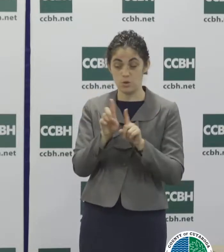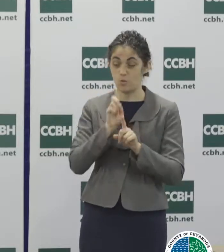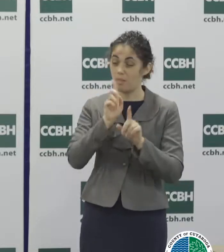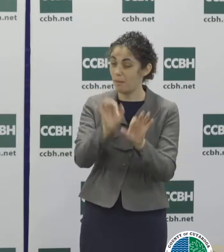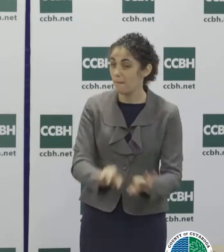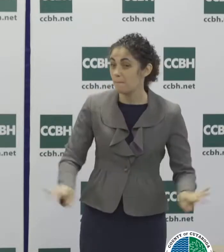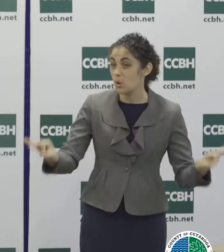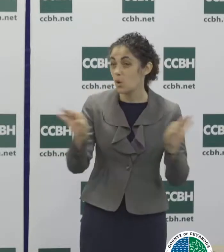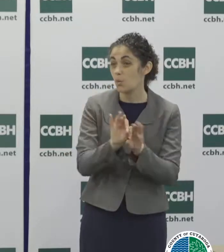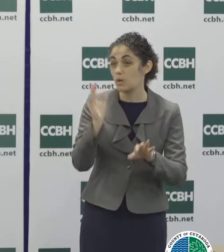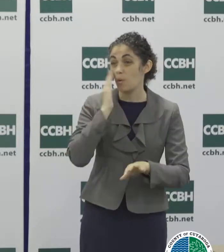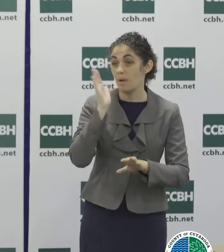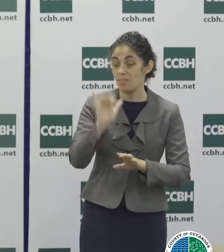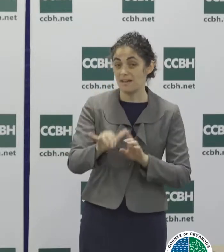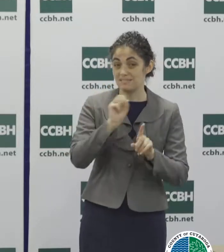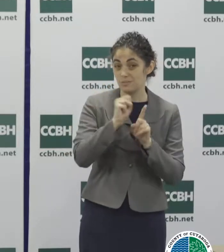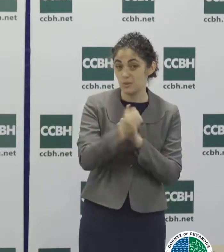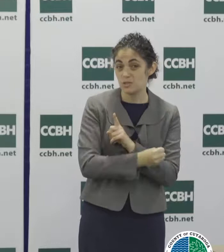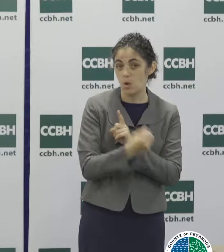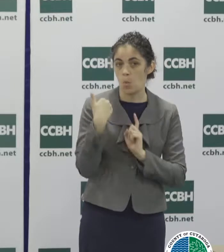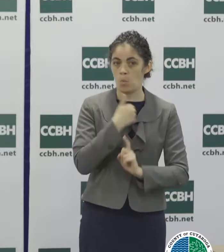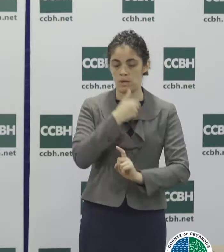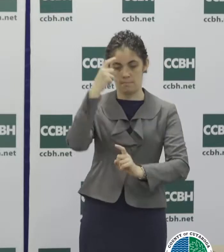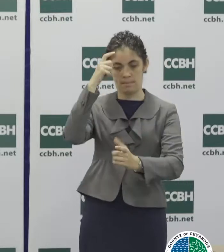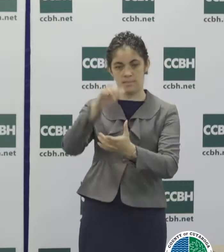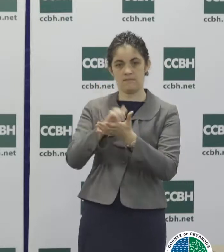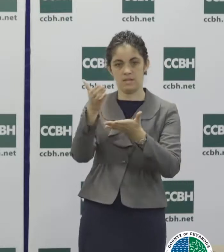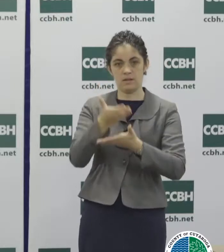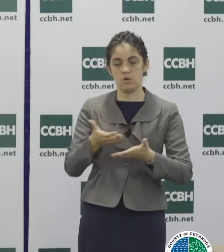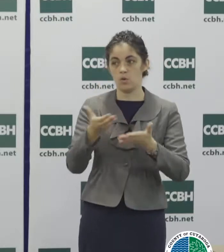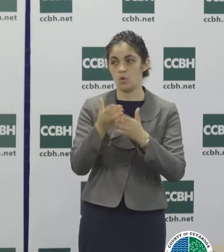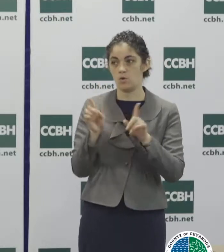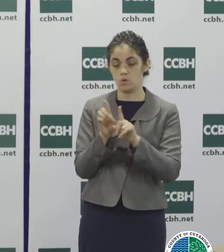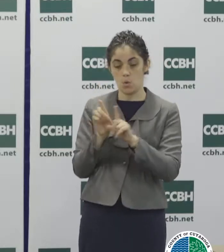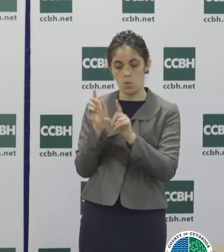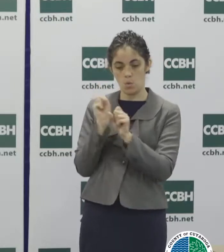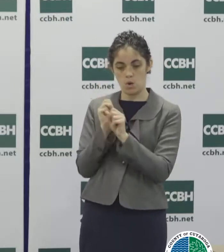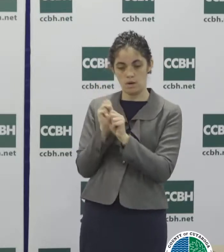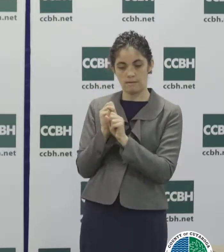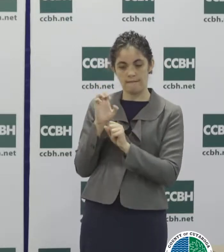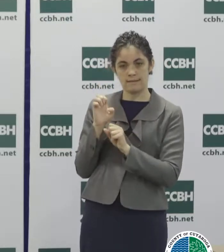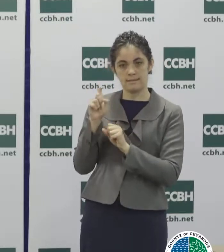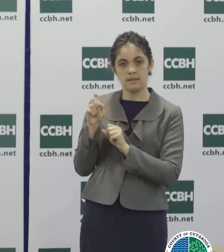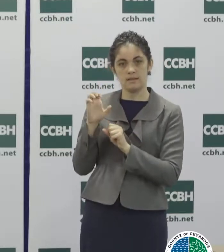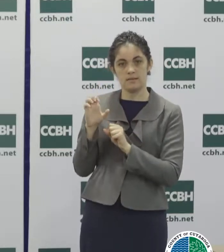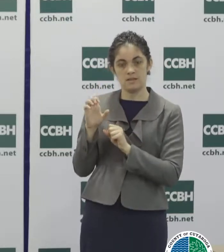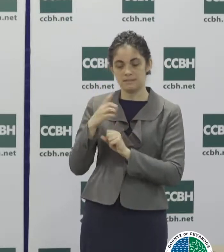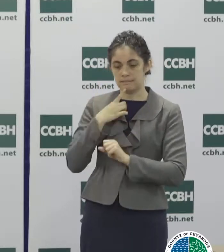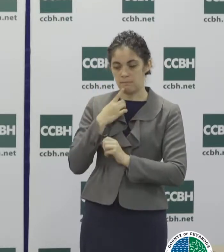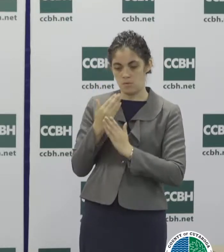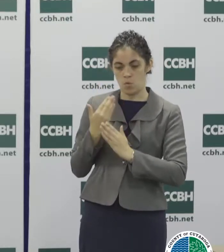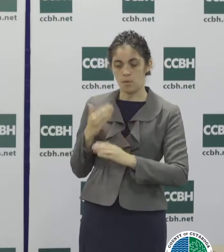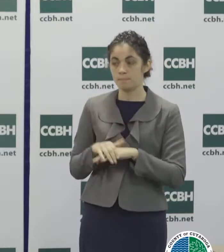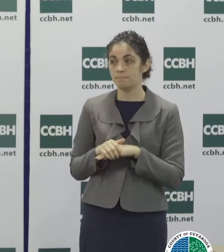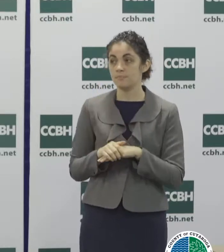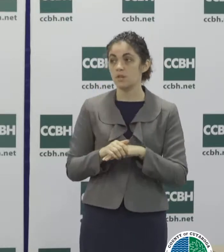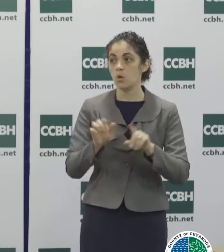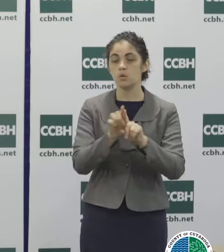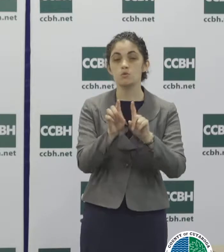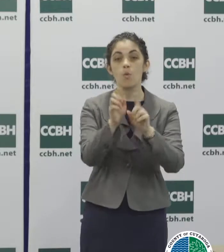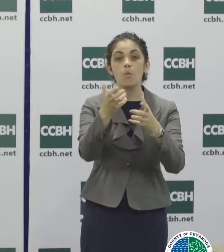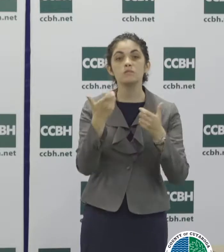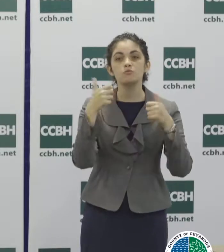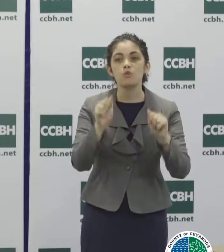important that we hear about those situations. We believe, and certainly with the work that County Executive spoke about in efforts